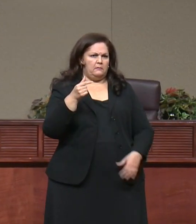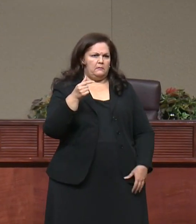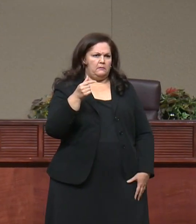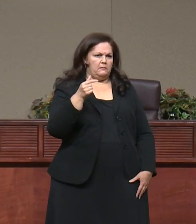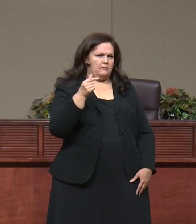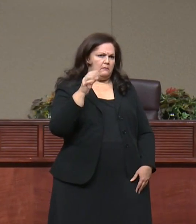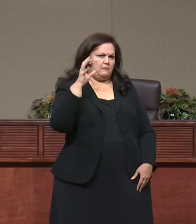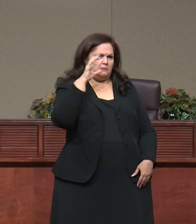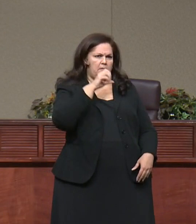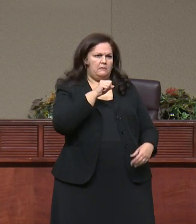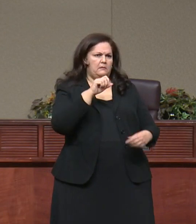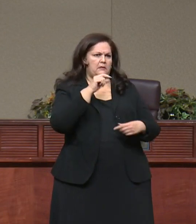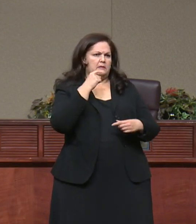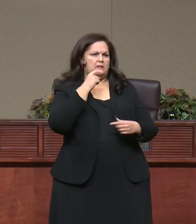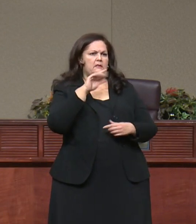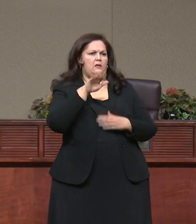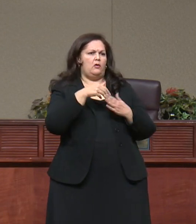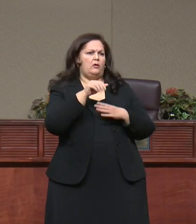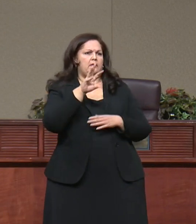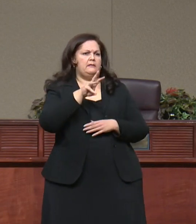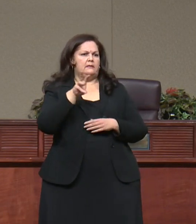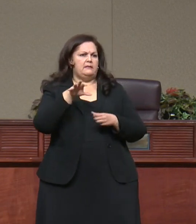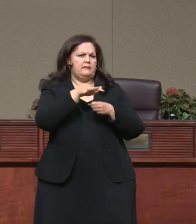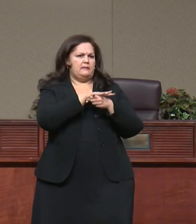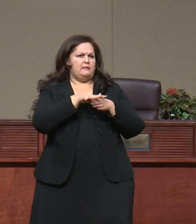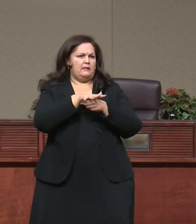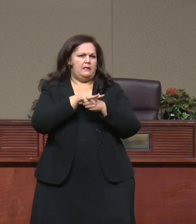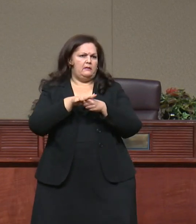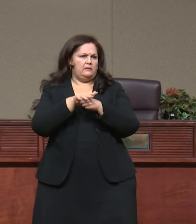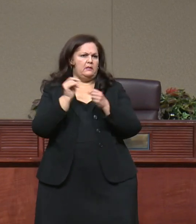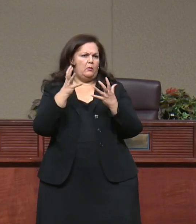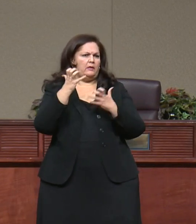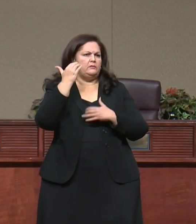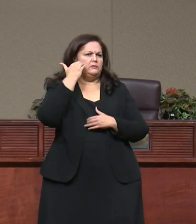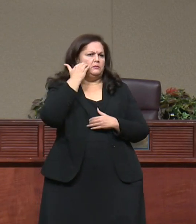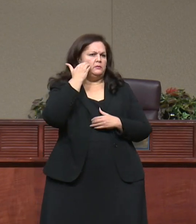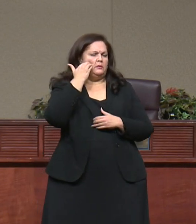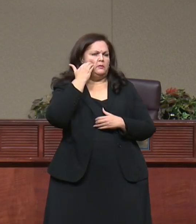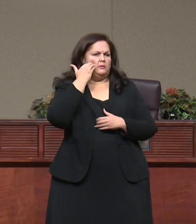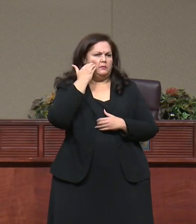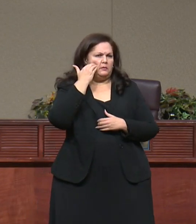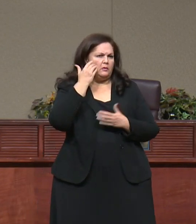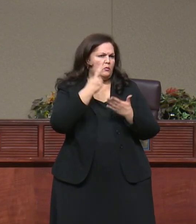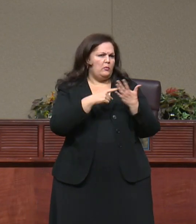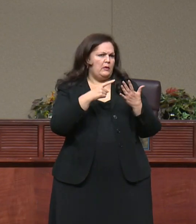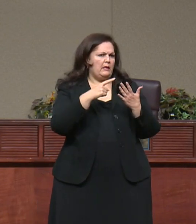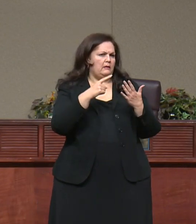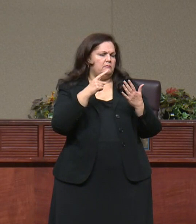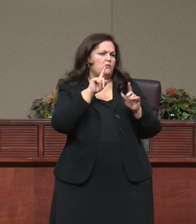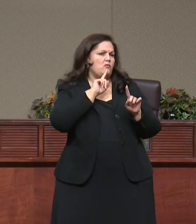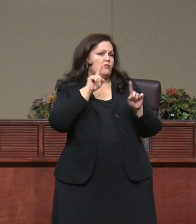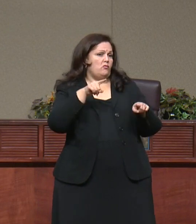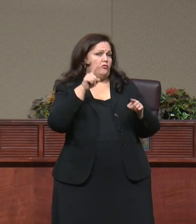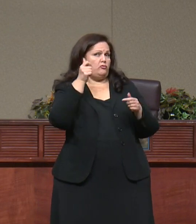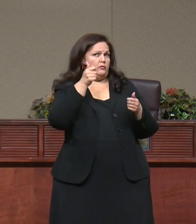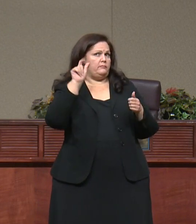notice to all 67 counties. He wanted to know what executive orders you'd